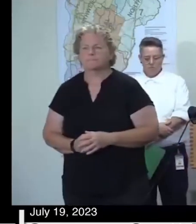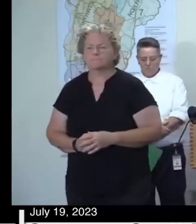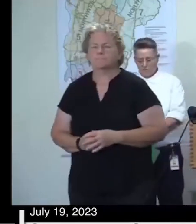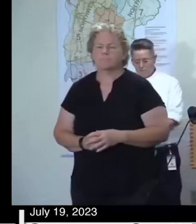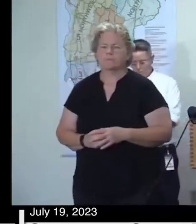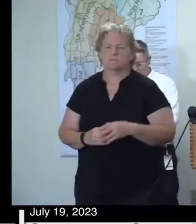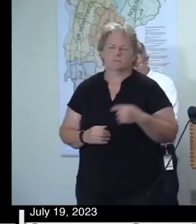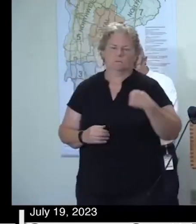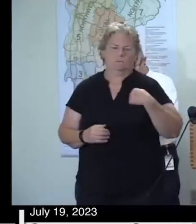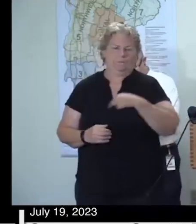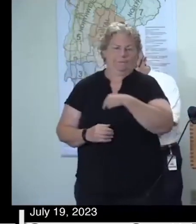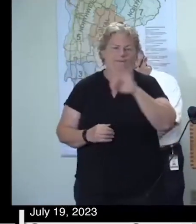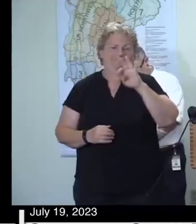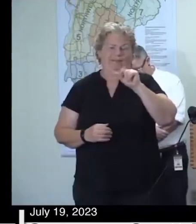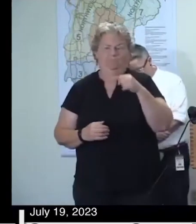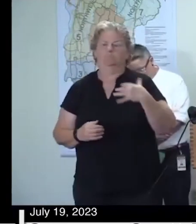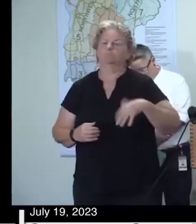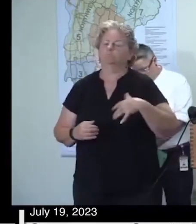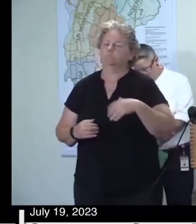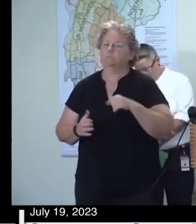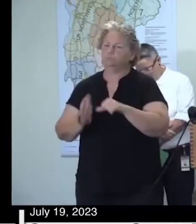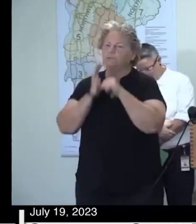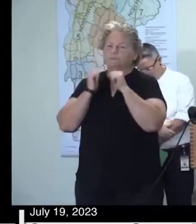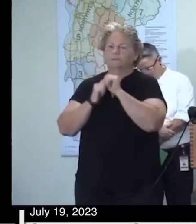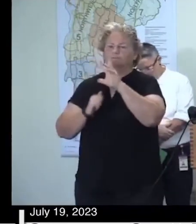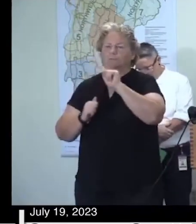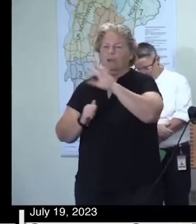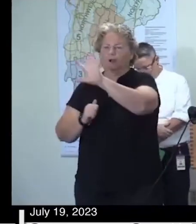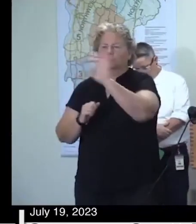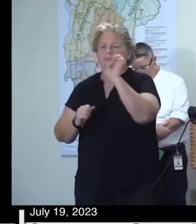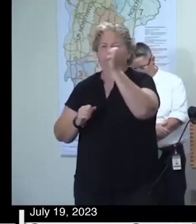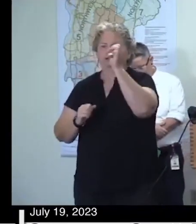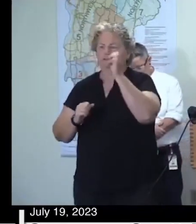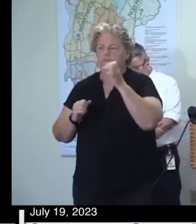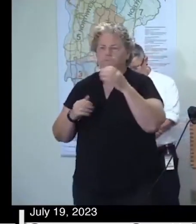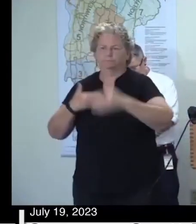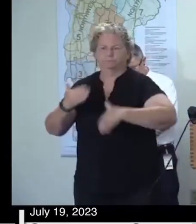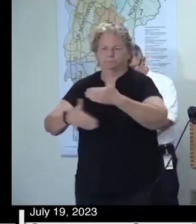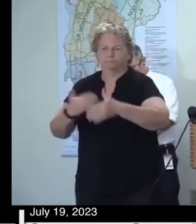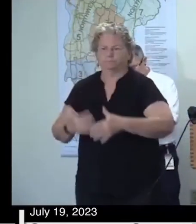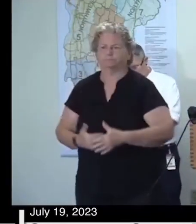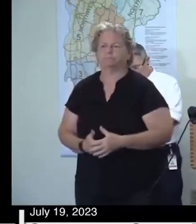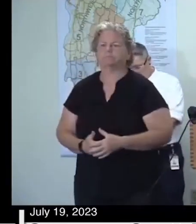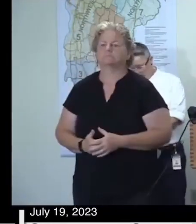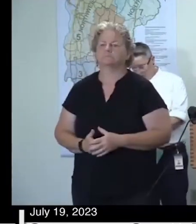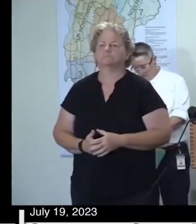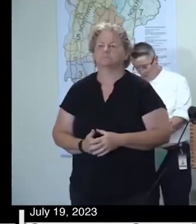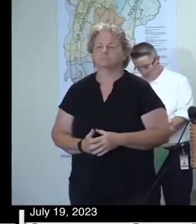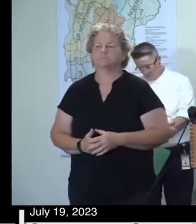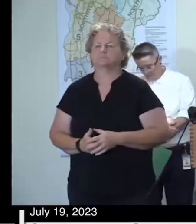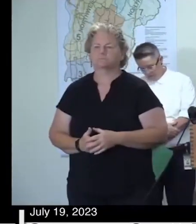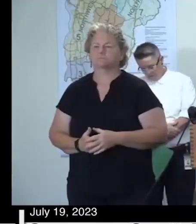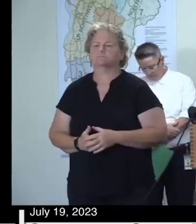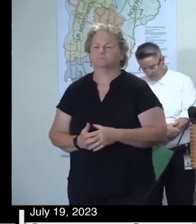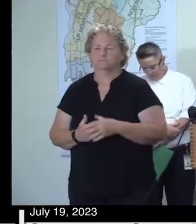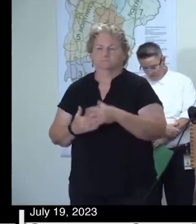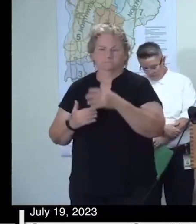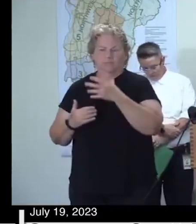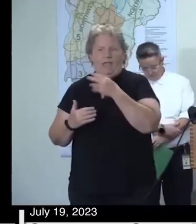I think it was announced already that the president's approved 100% funding for emergency protective measures for a 30-day